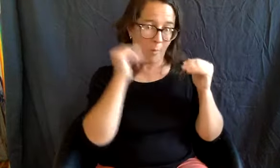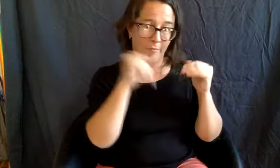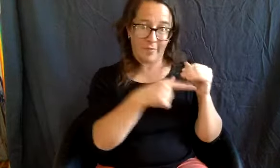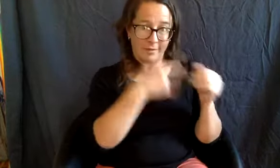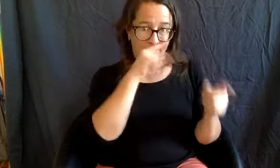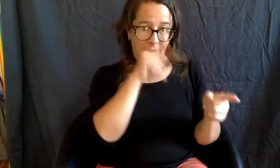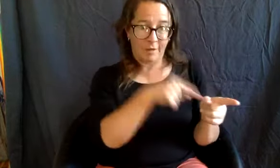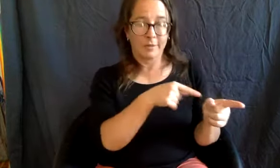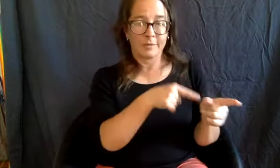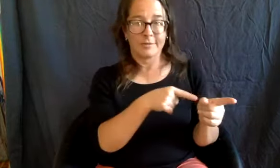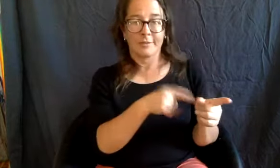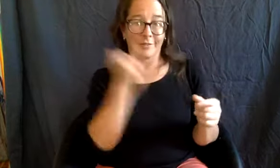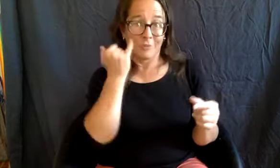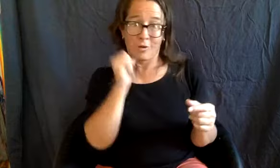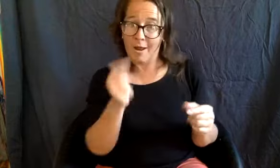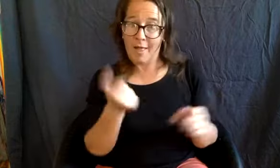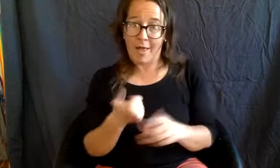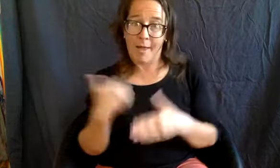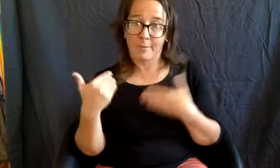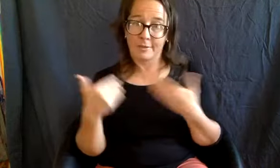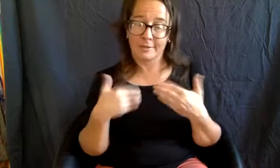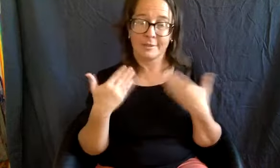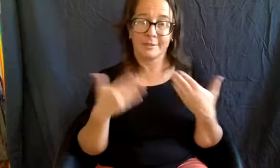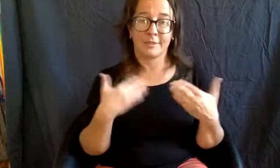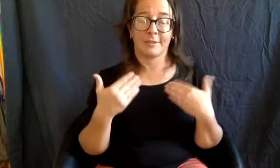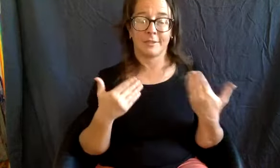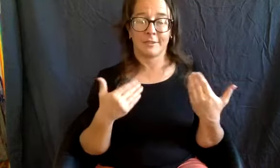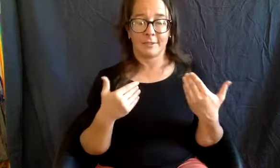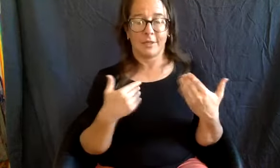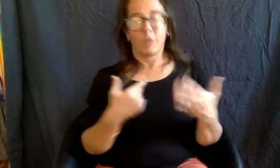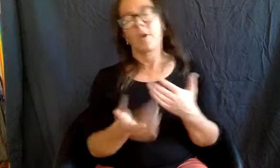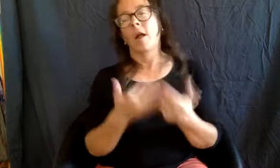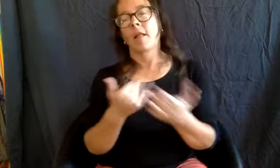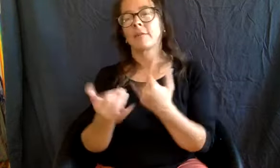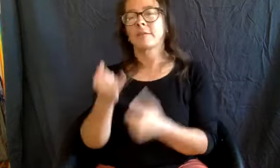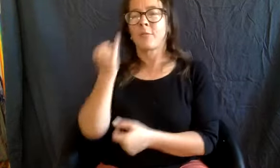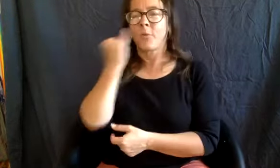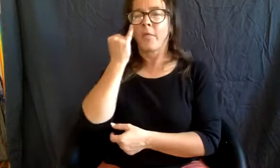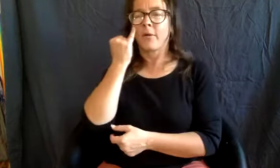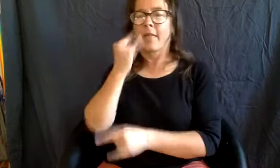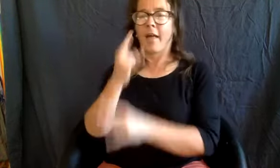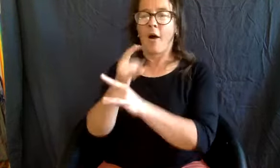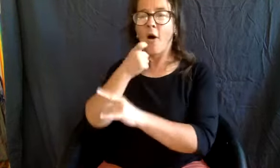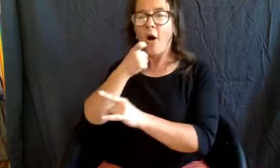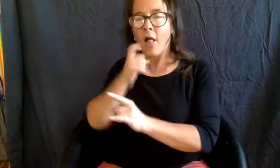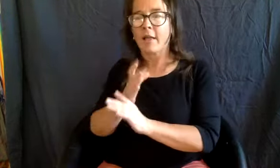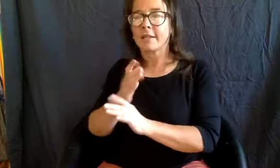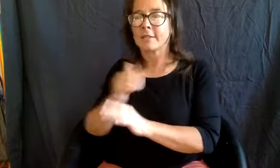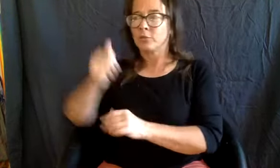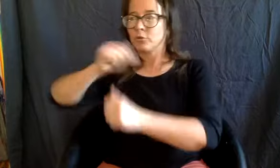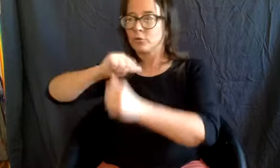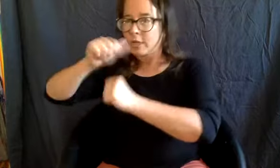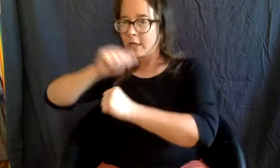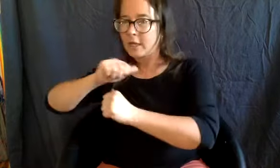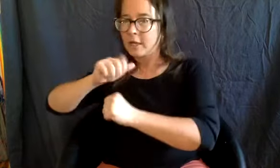to say to my sponsor, how am I supposed to be happy, joyous, and free when I've got a kid out there who could possibly die, behind